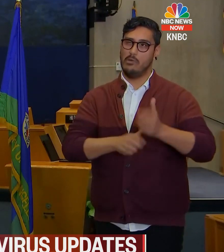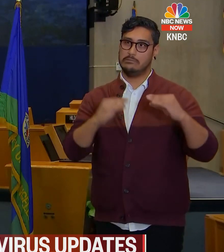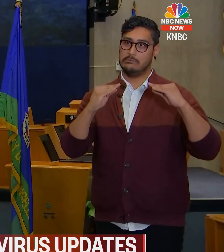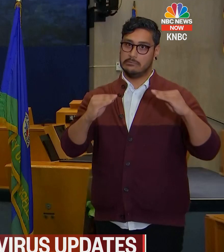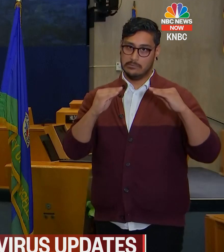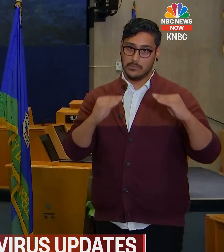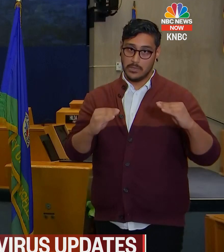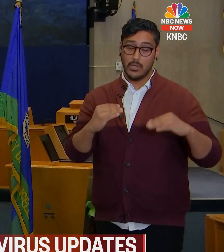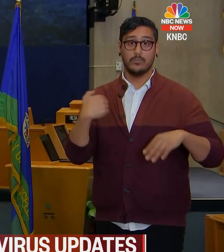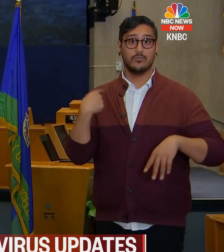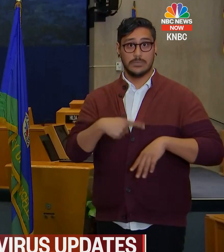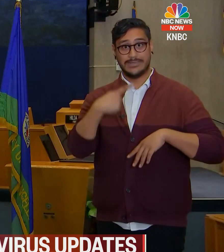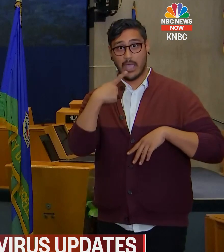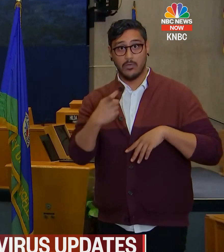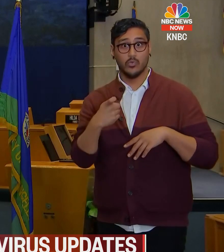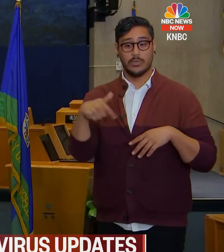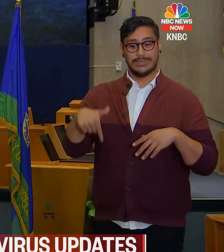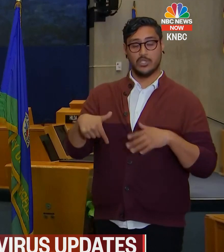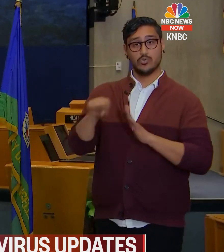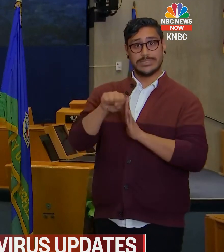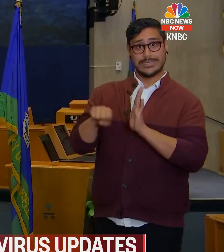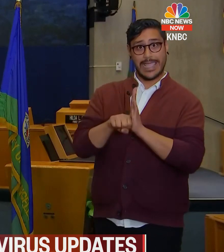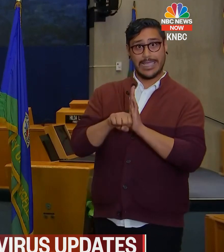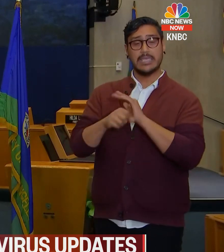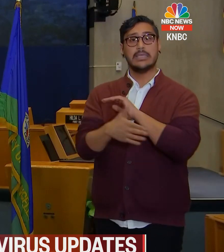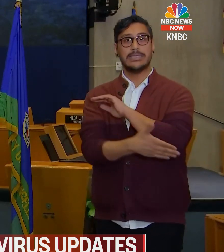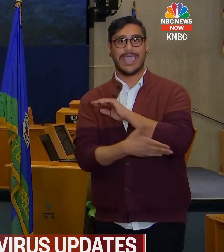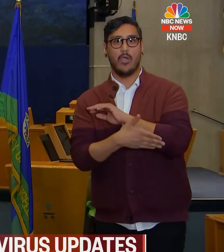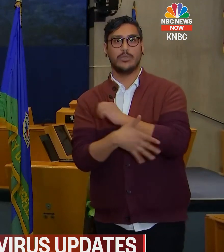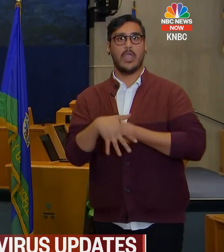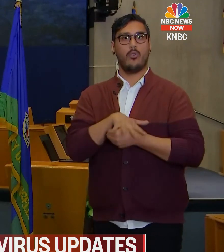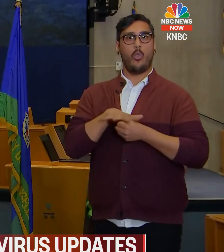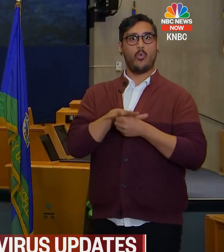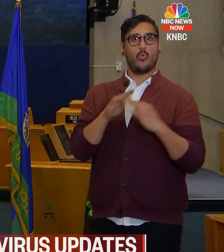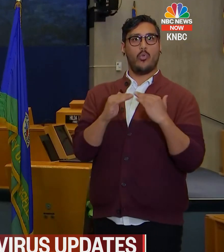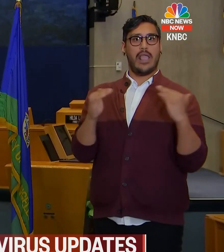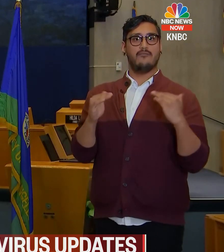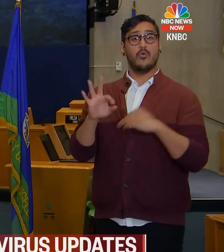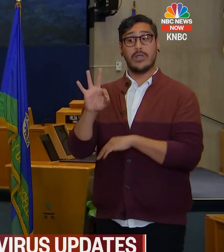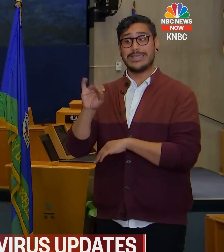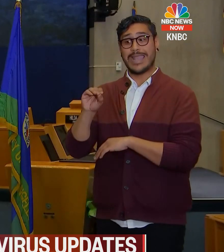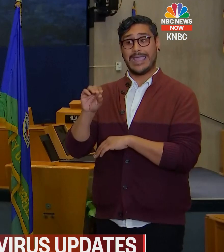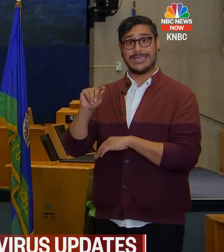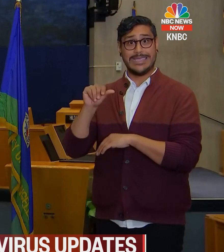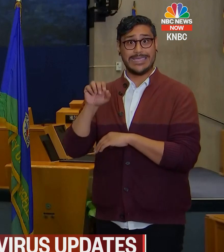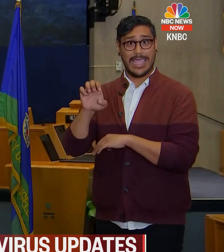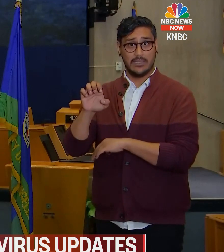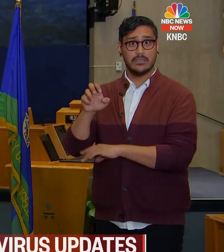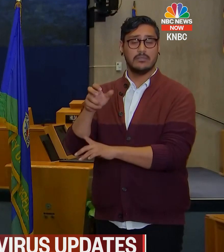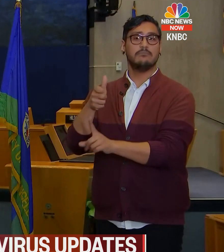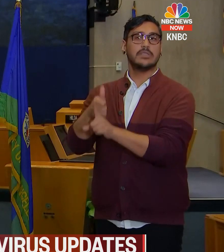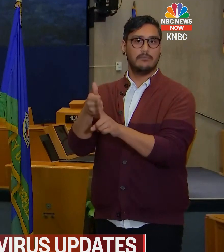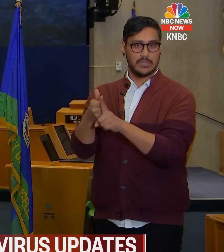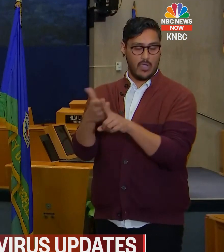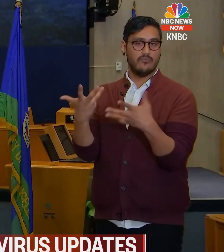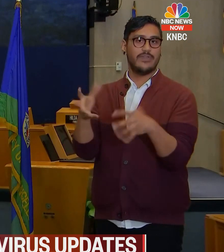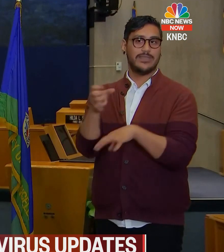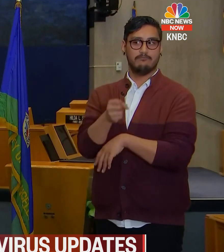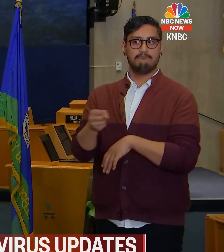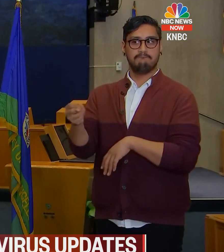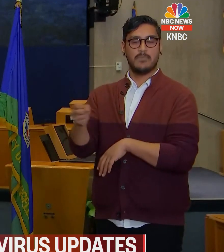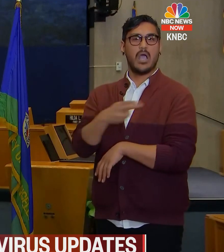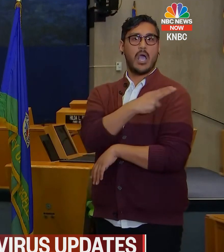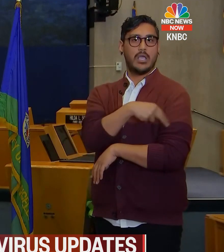the state, county, and local level. 90 cases have at some point been hospitalized. That means